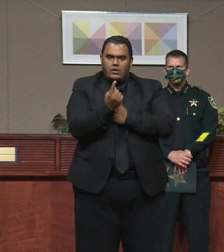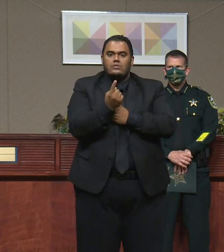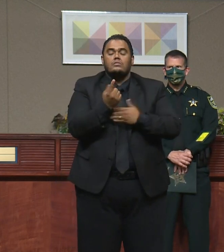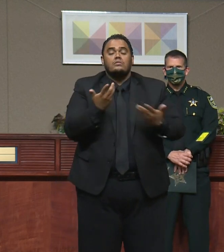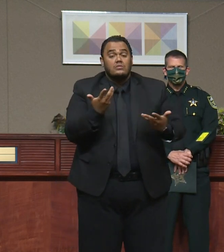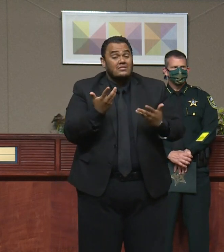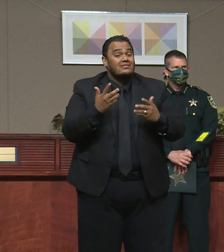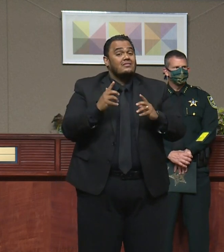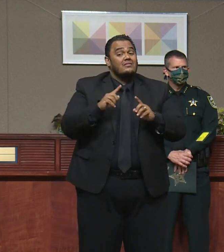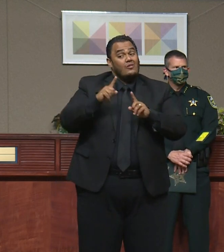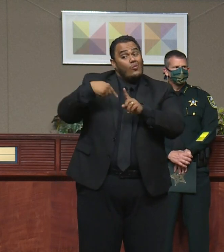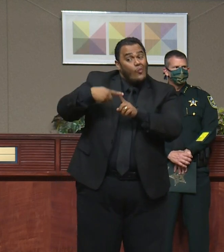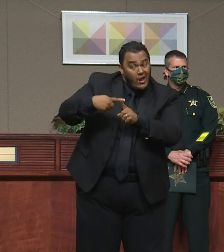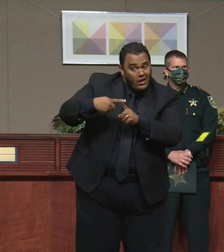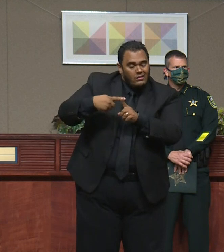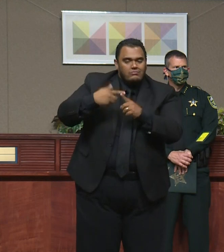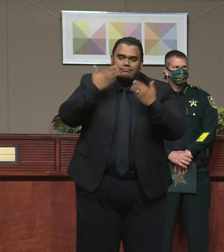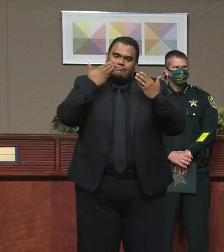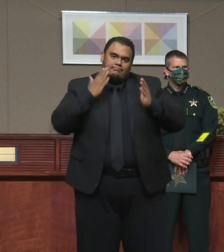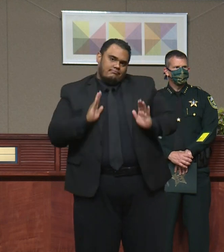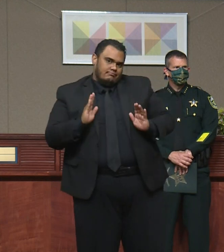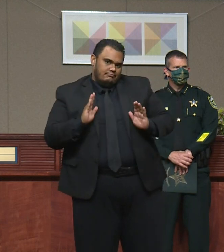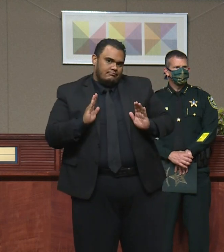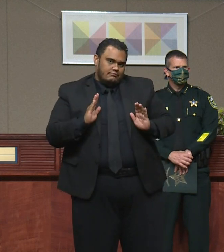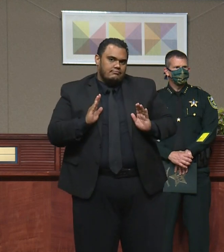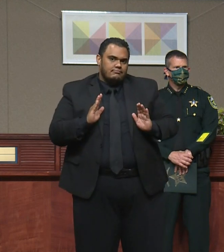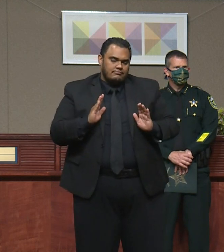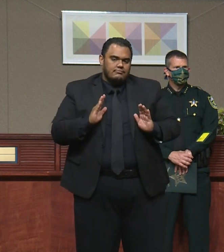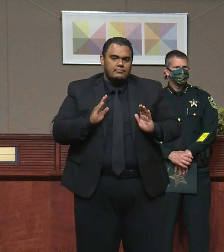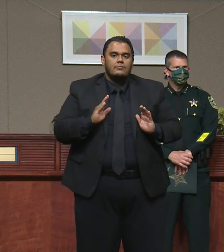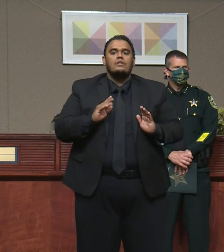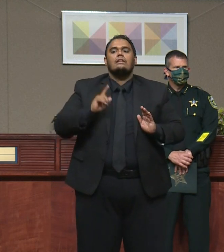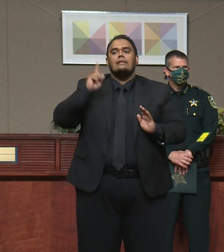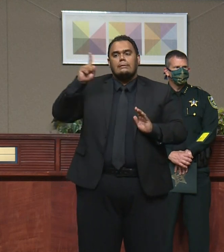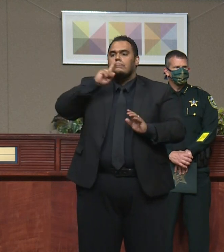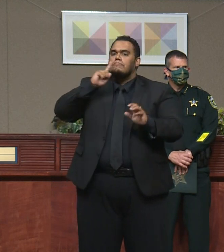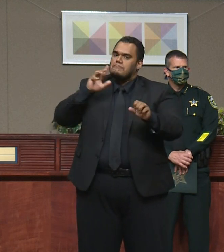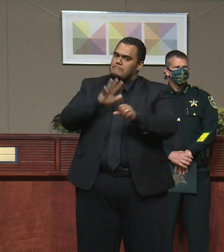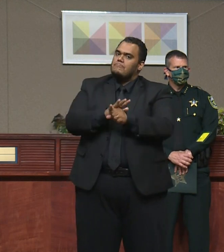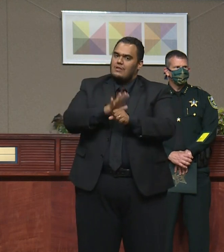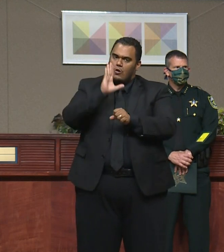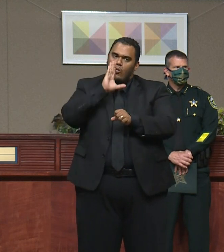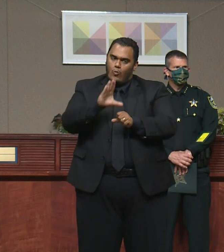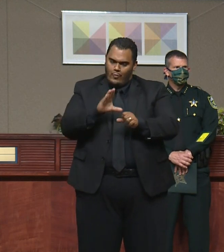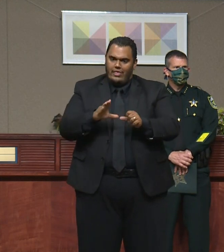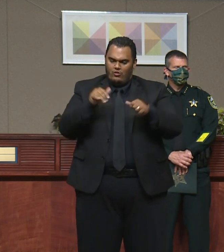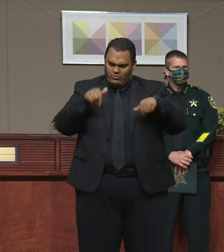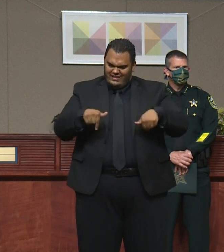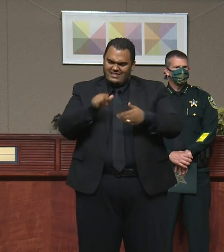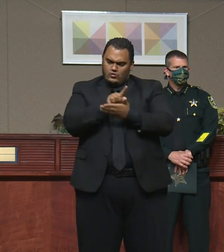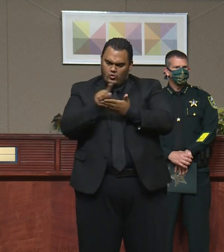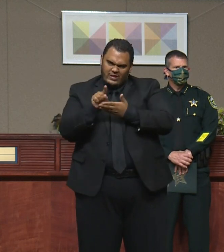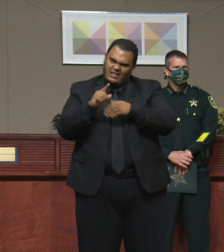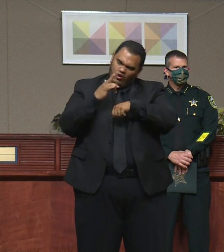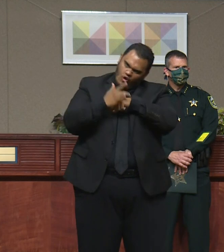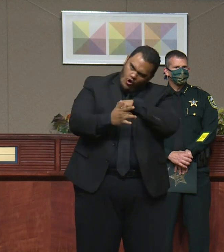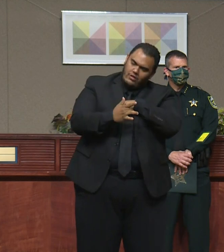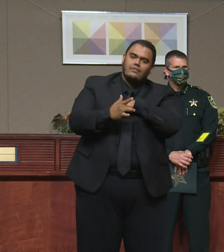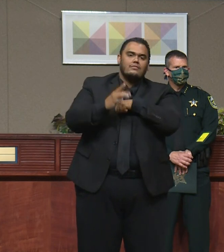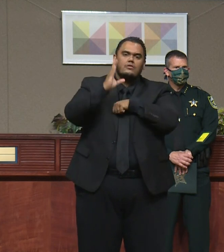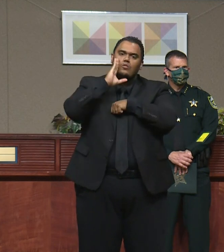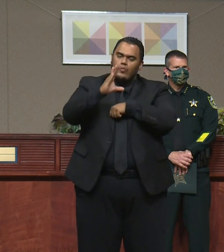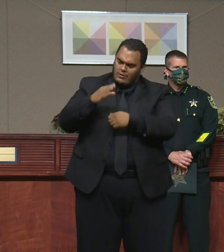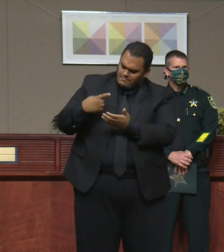was when will that happen? He gave a commitment that he would look early this week and